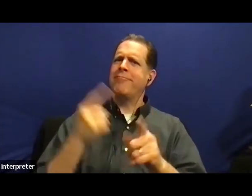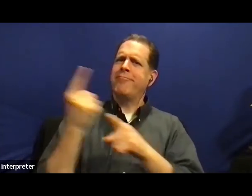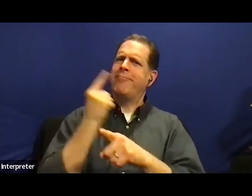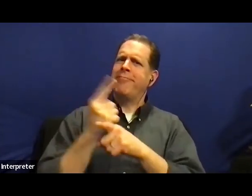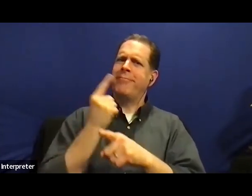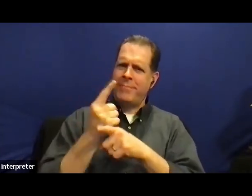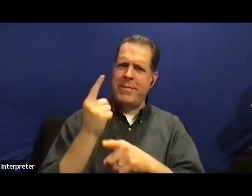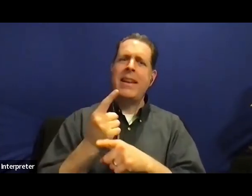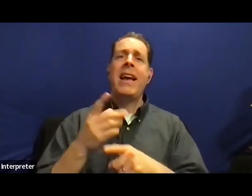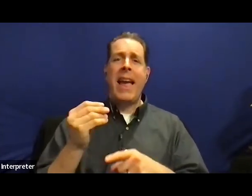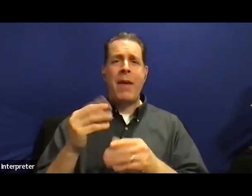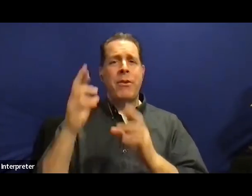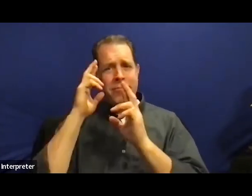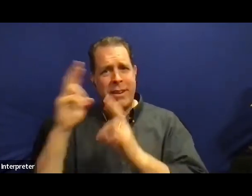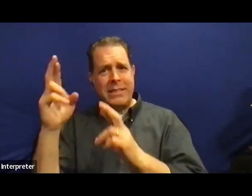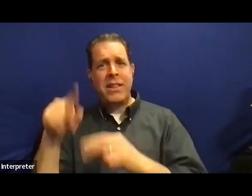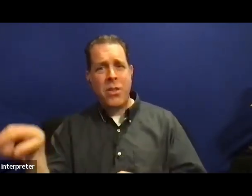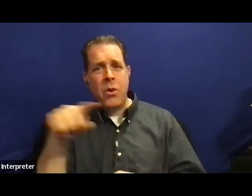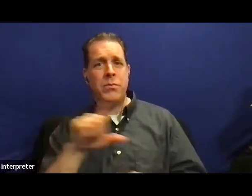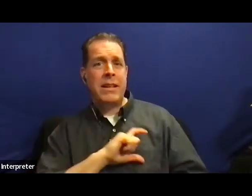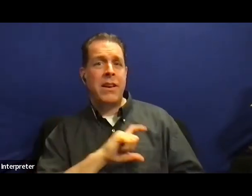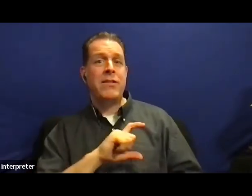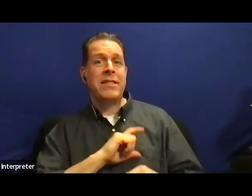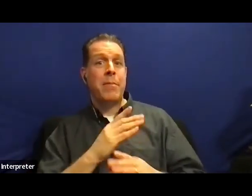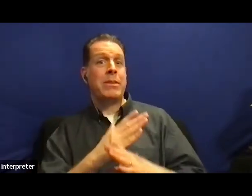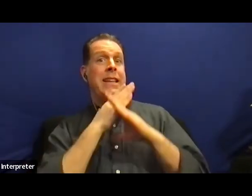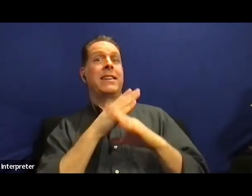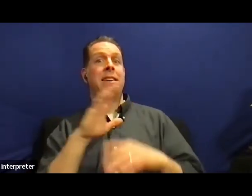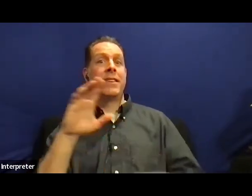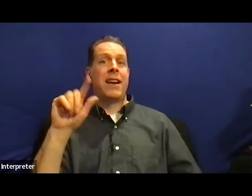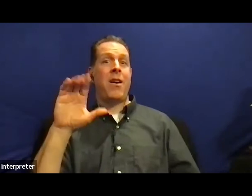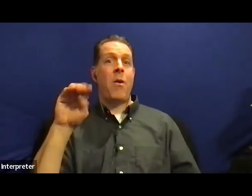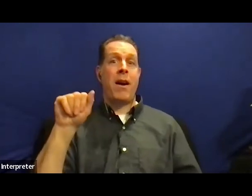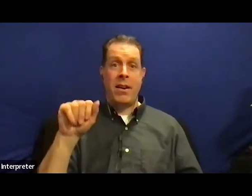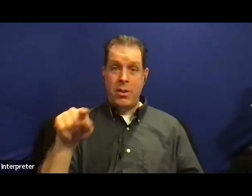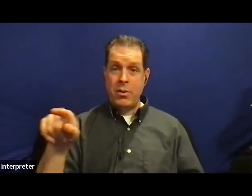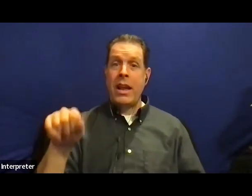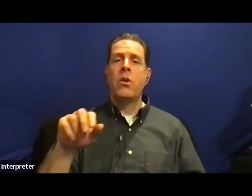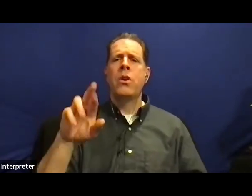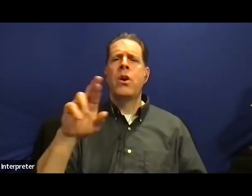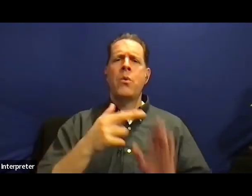protect Tacoma. Now, if you feel drawn to service, you can visit